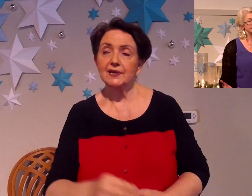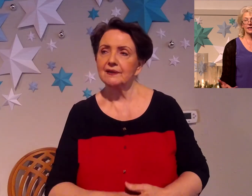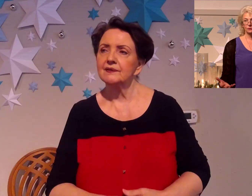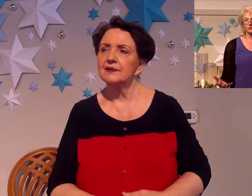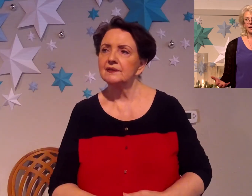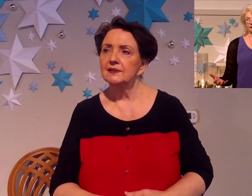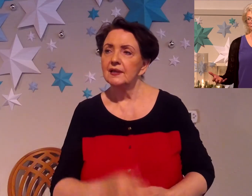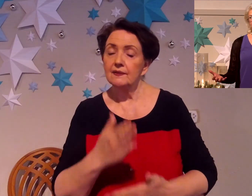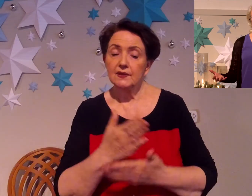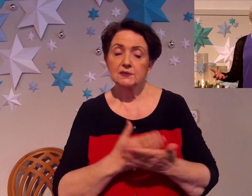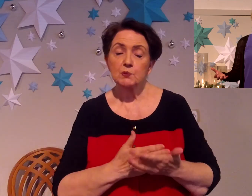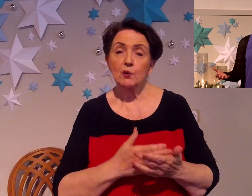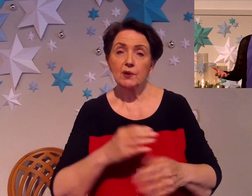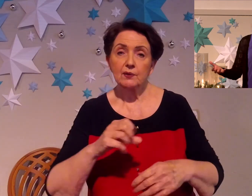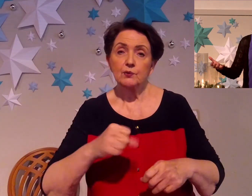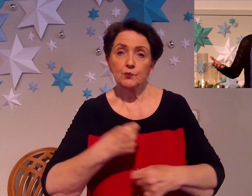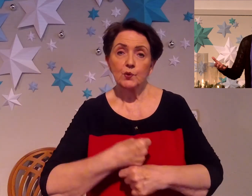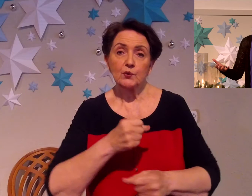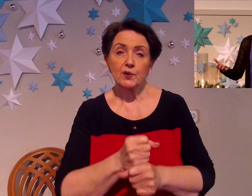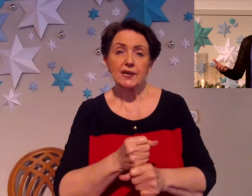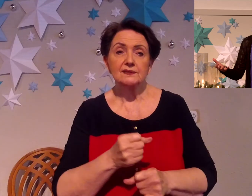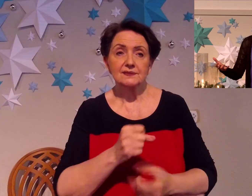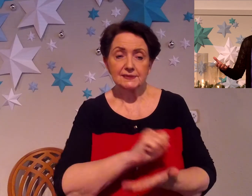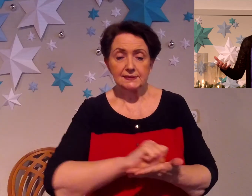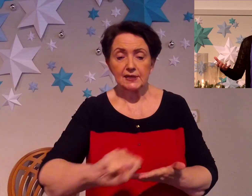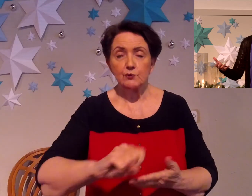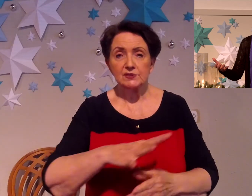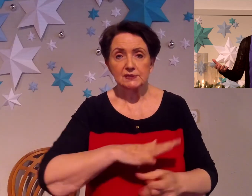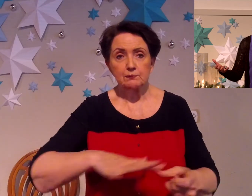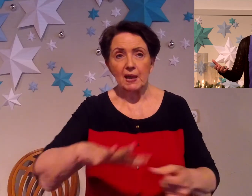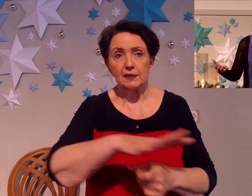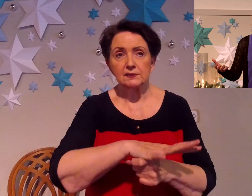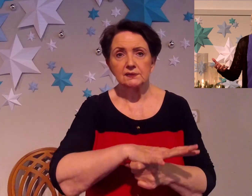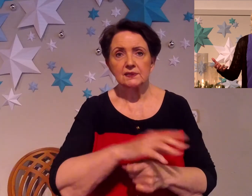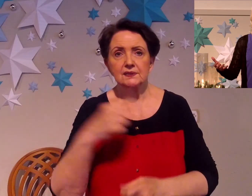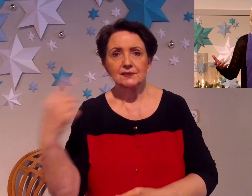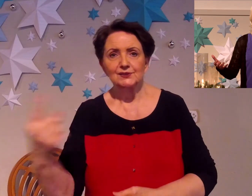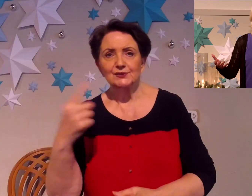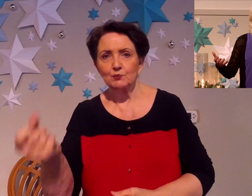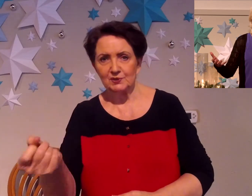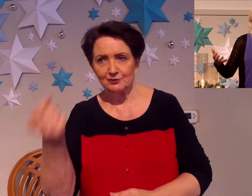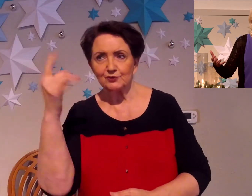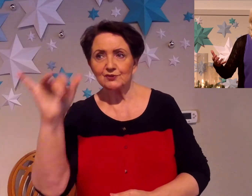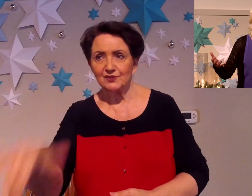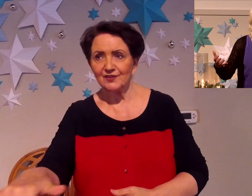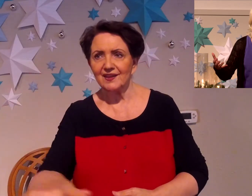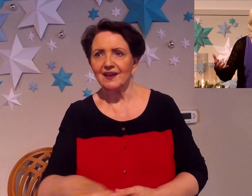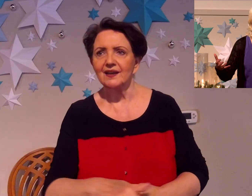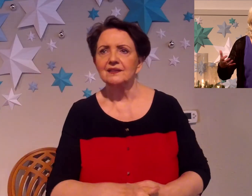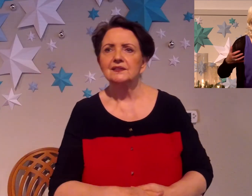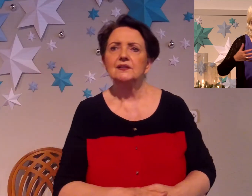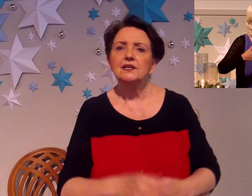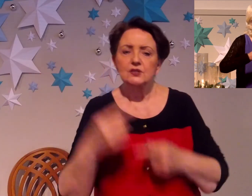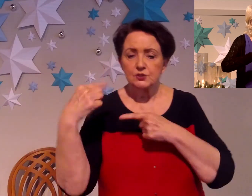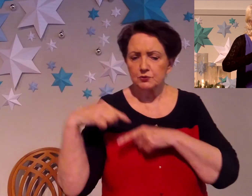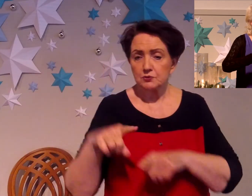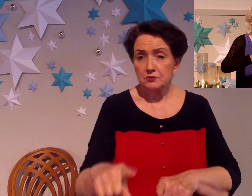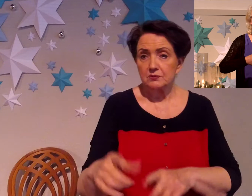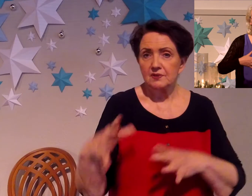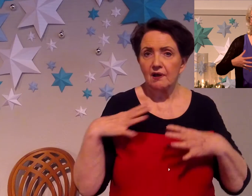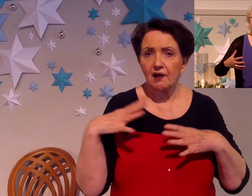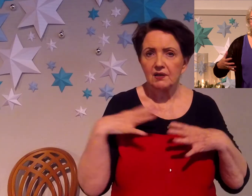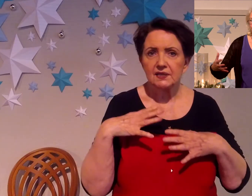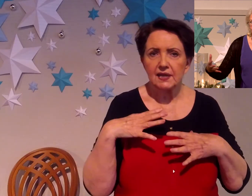we create sacred space, right? Somebody got that immediately. So in the holidays,